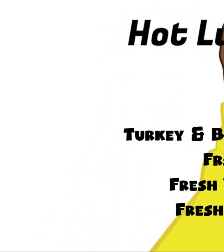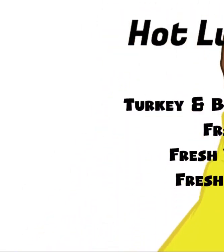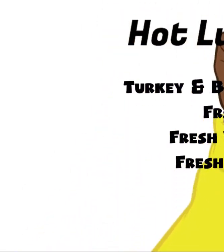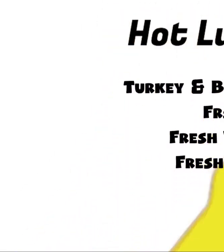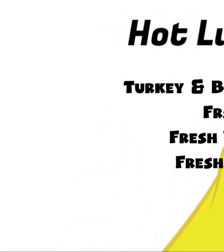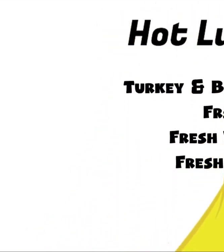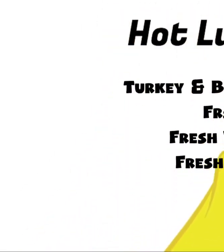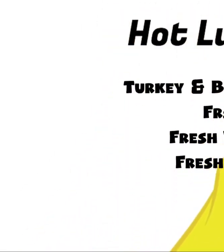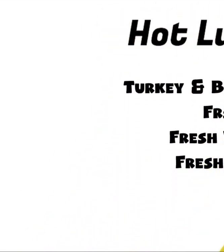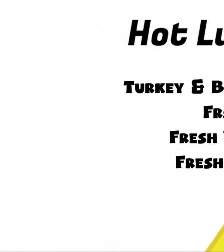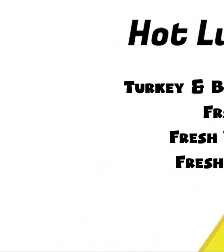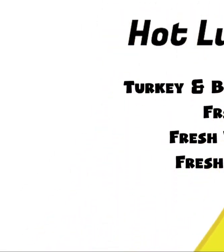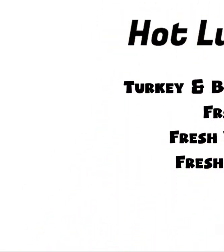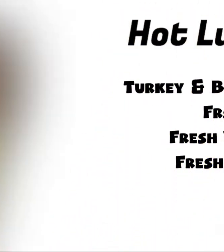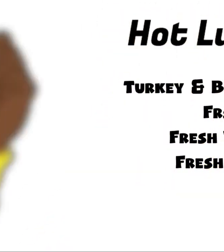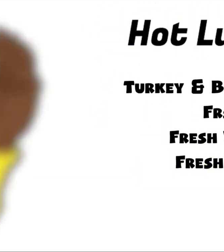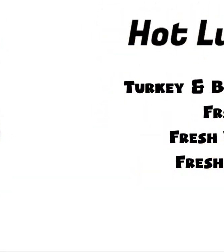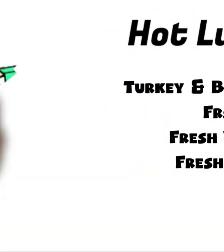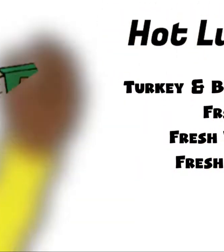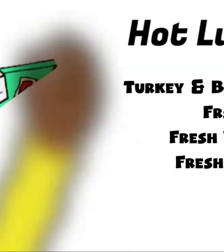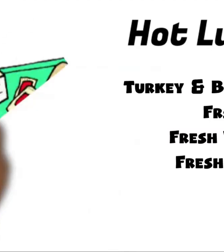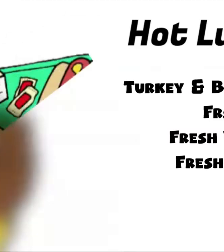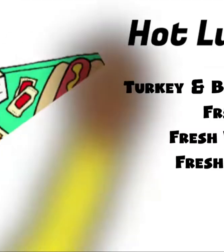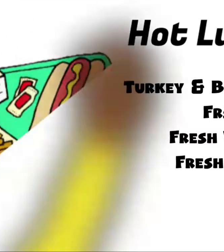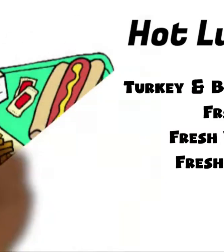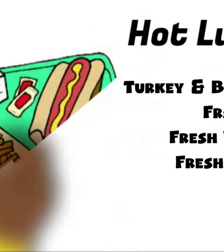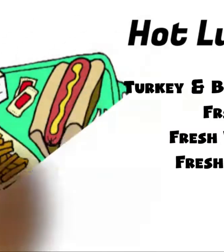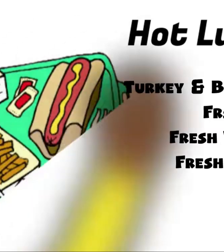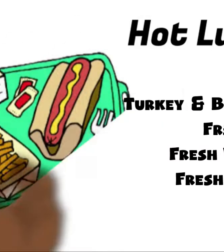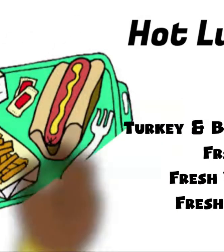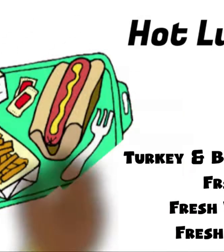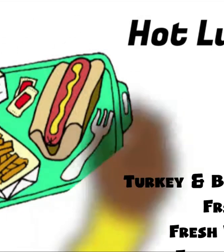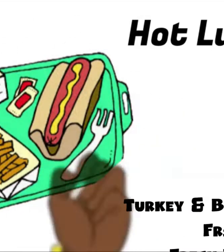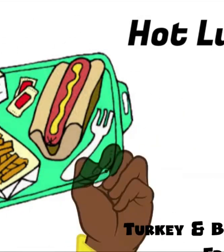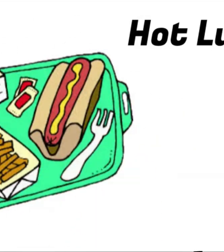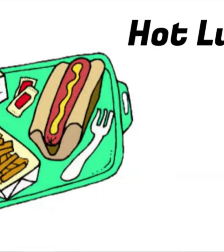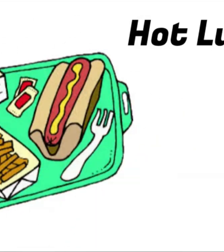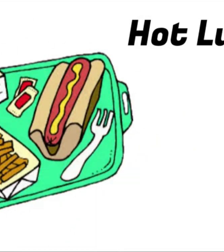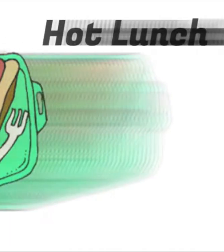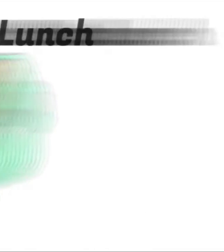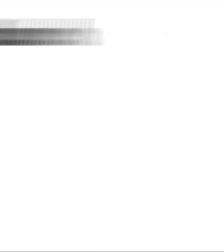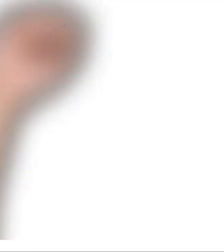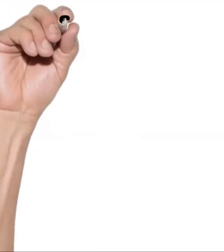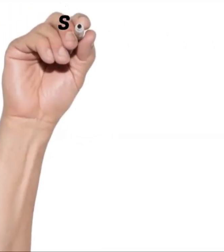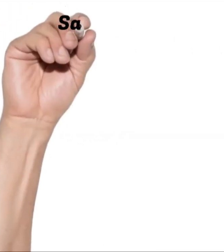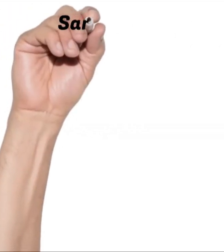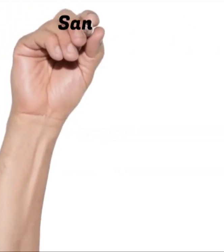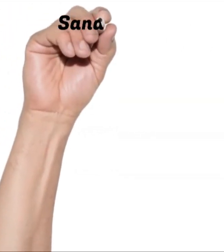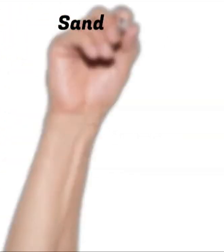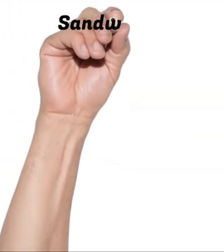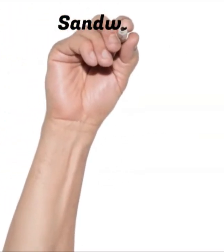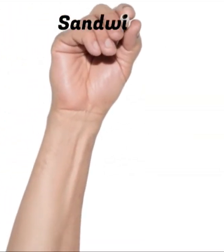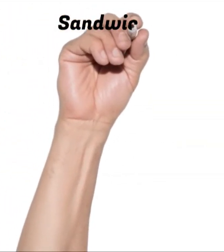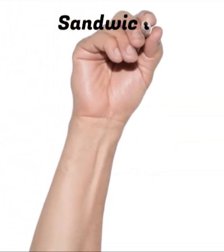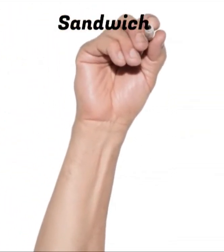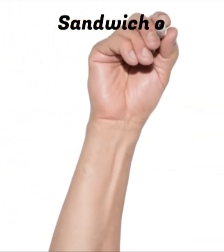Our hot lunch choices are turkey, bacon, ranch, fries, fresh veggies, and fresh fruit. Our